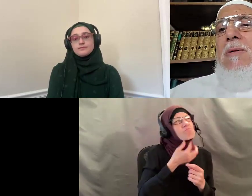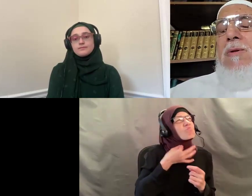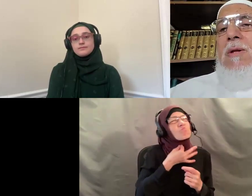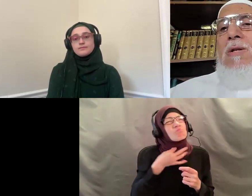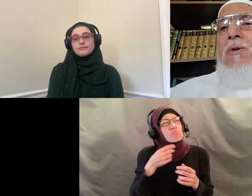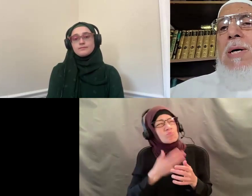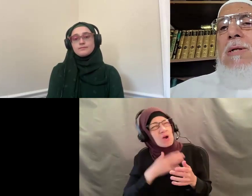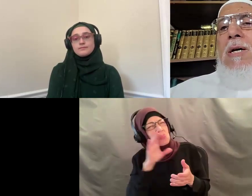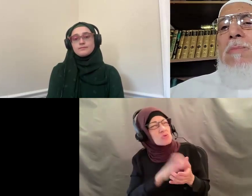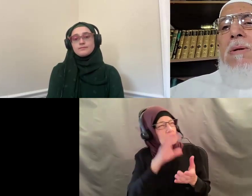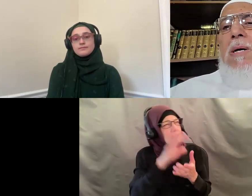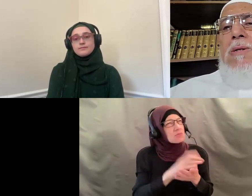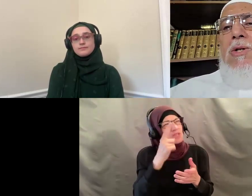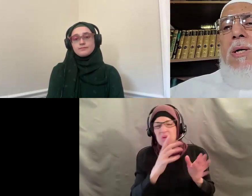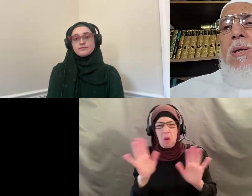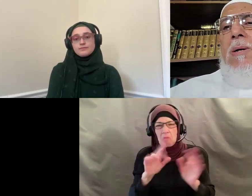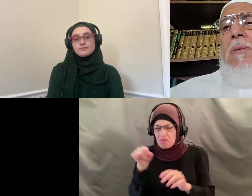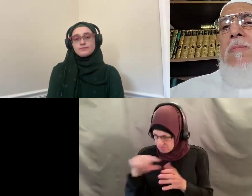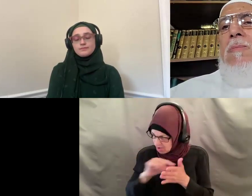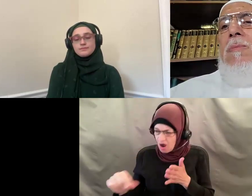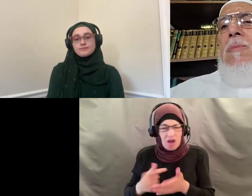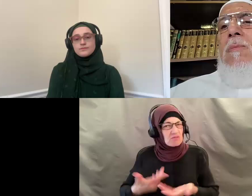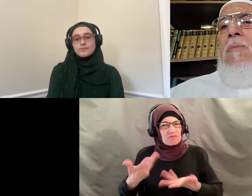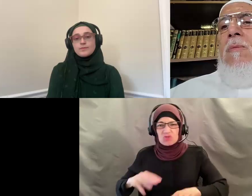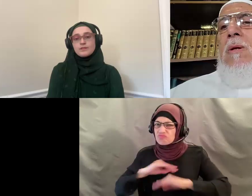blessings that you get in paradise, inshallah.